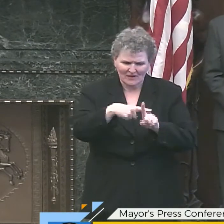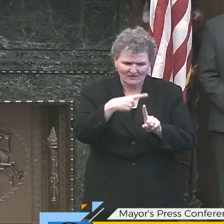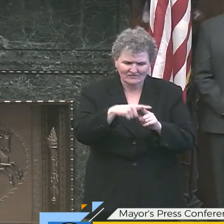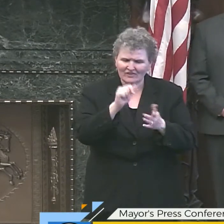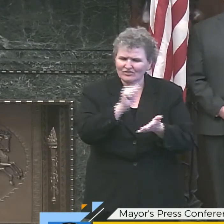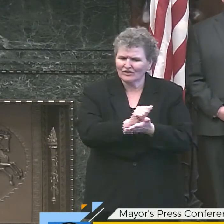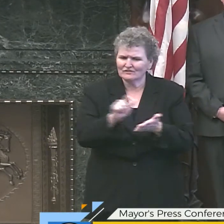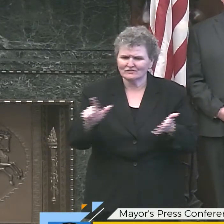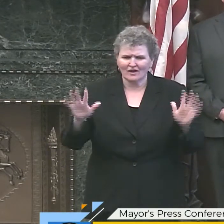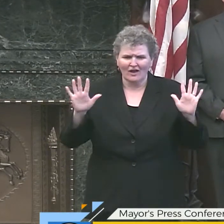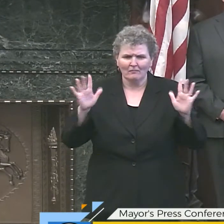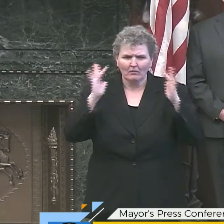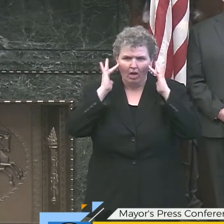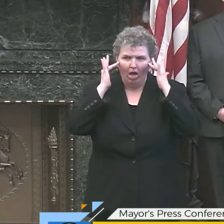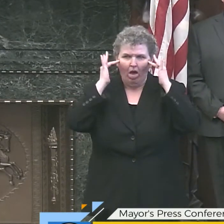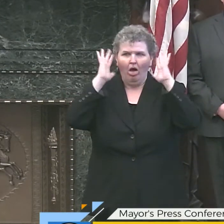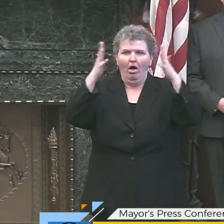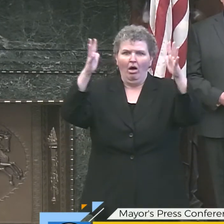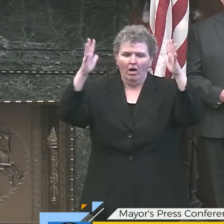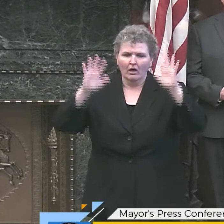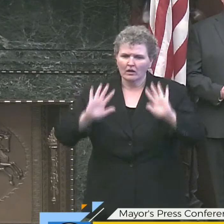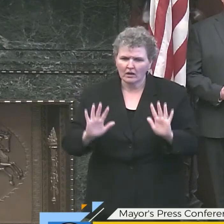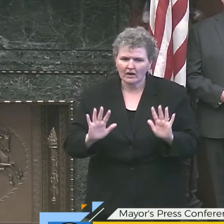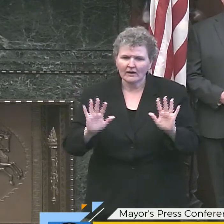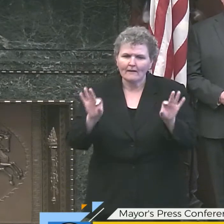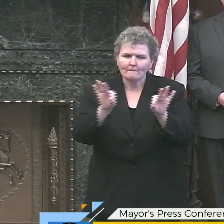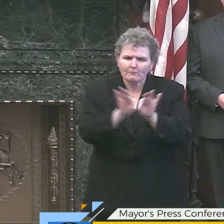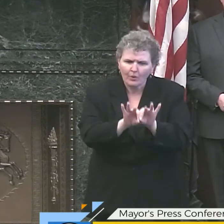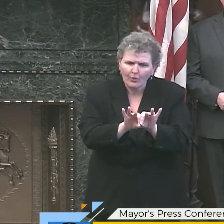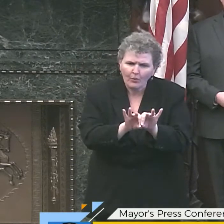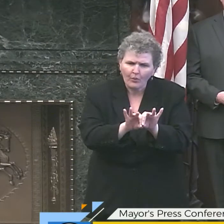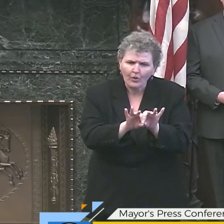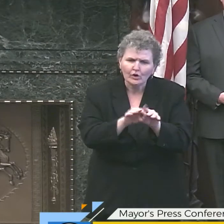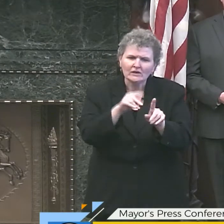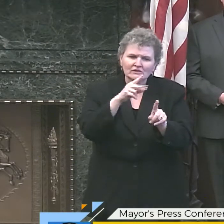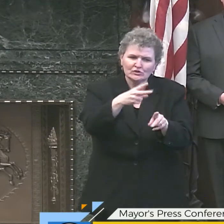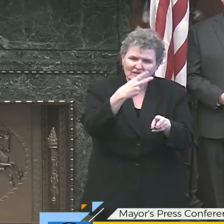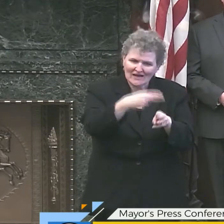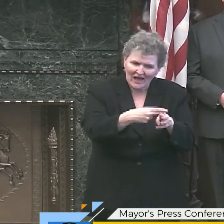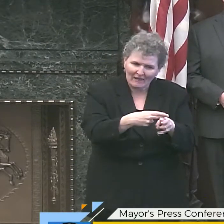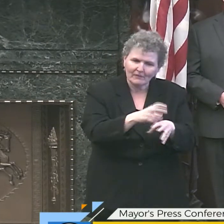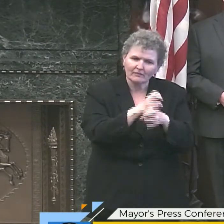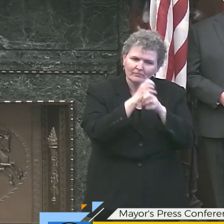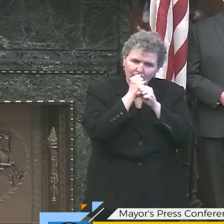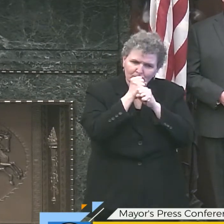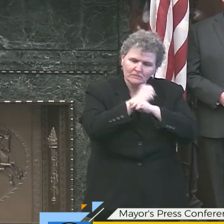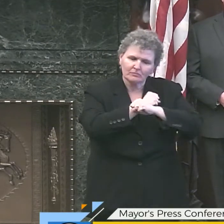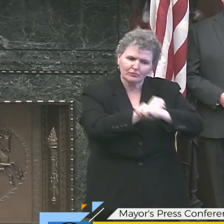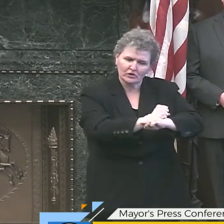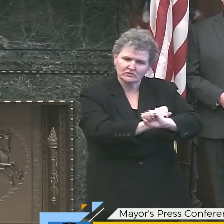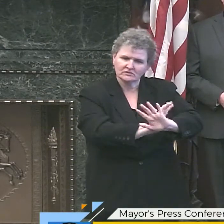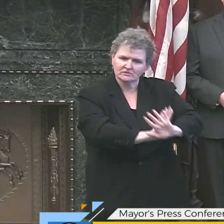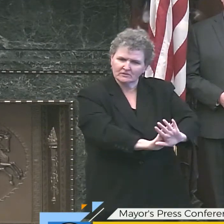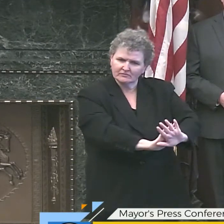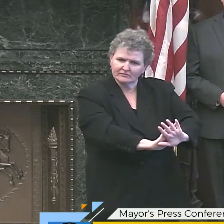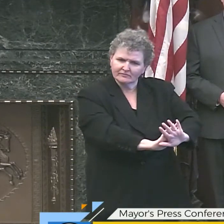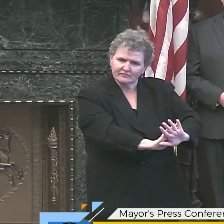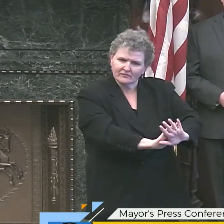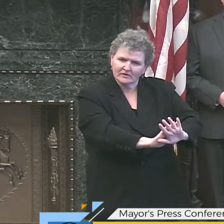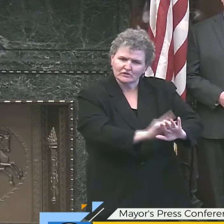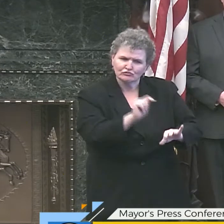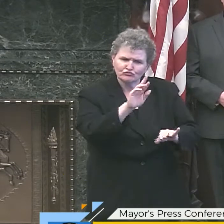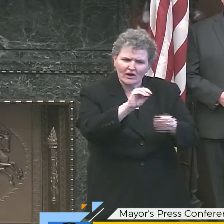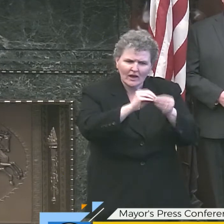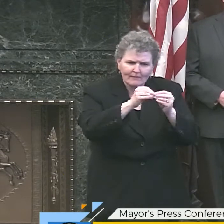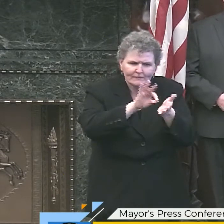taking every precaution to make sure that our public is protected. That's our top priority, and we will continue to do tracing of any individual